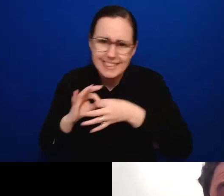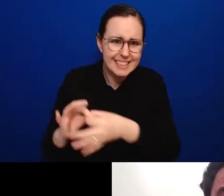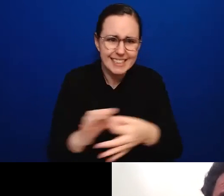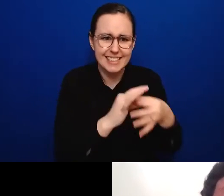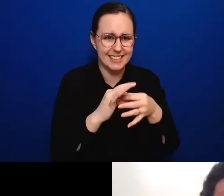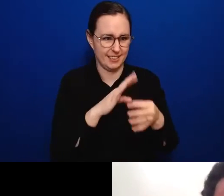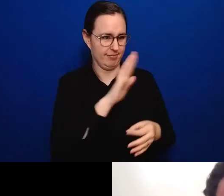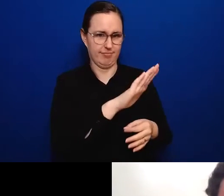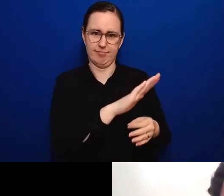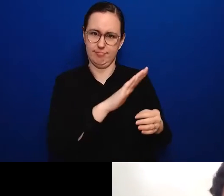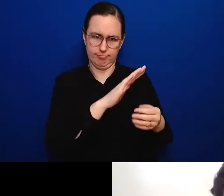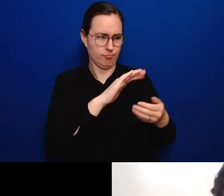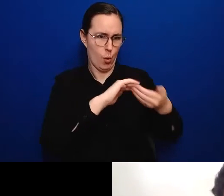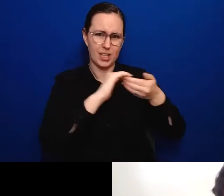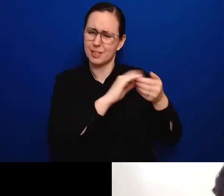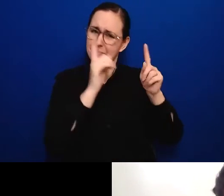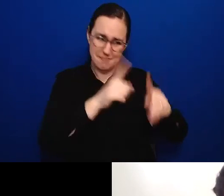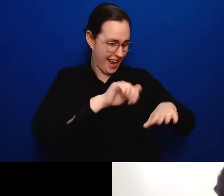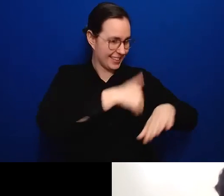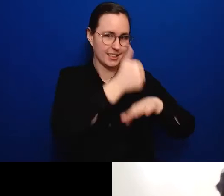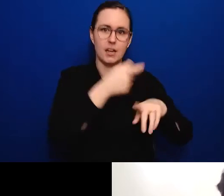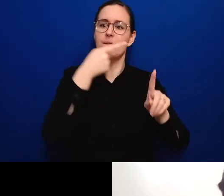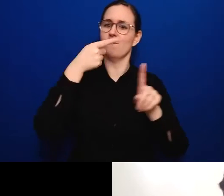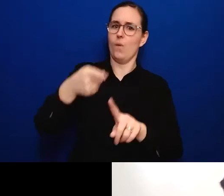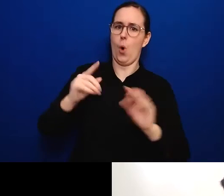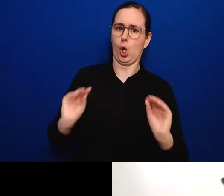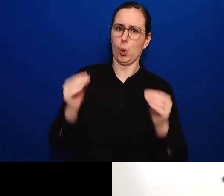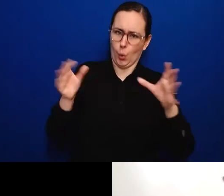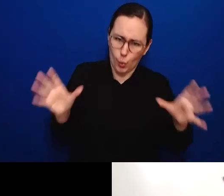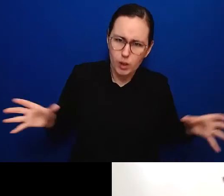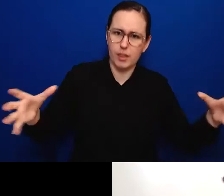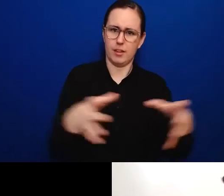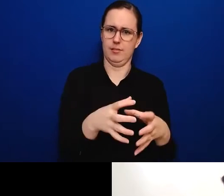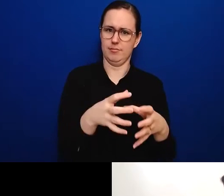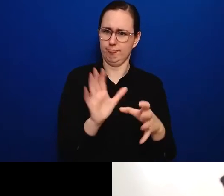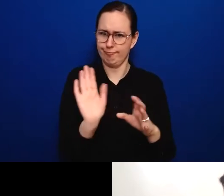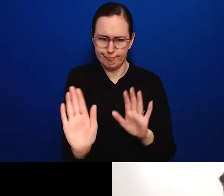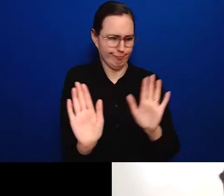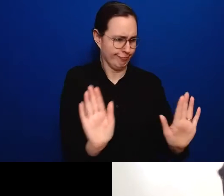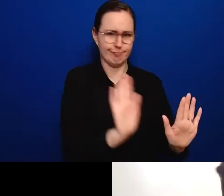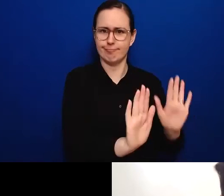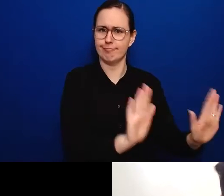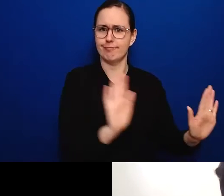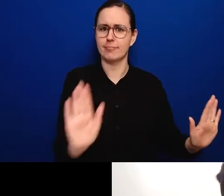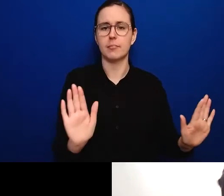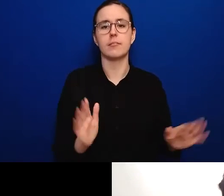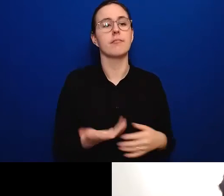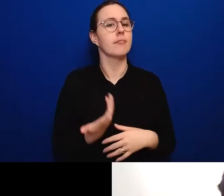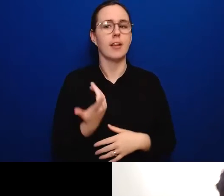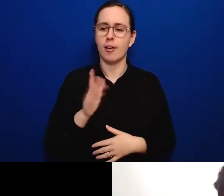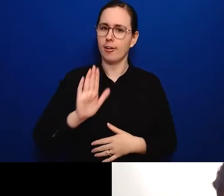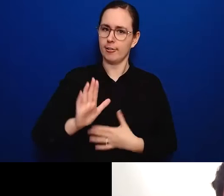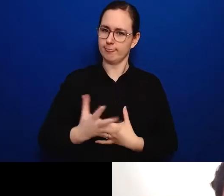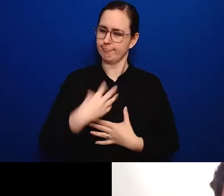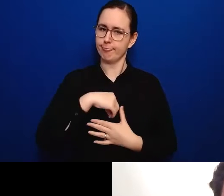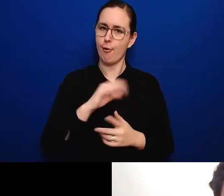and their respective cultures as an agent of change. Introduce and support exchange program. Now, and the third thing